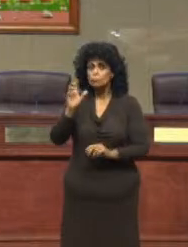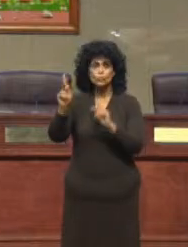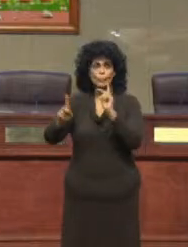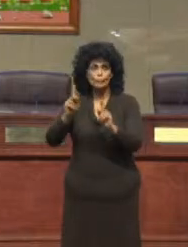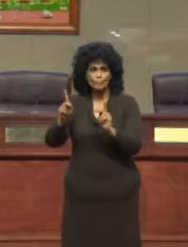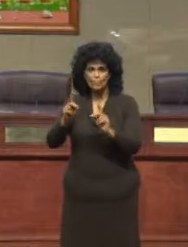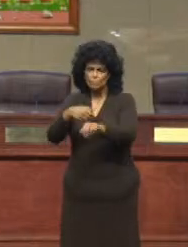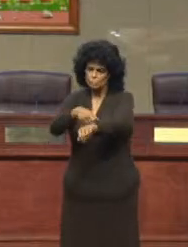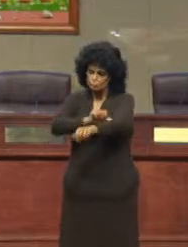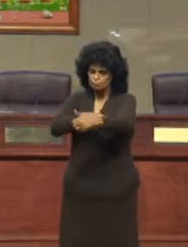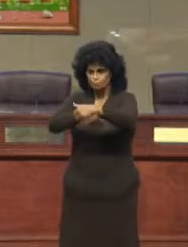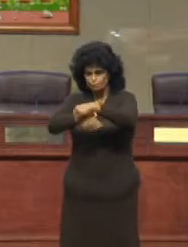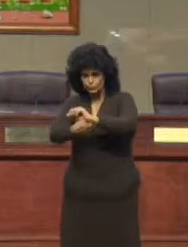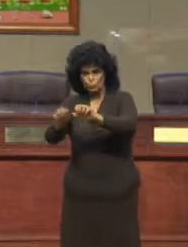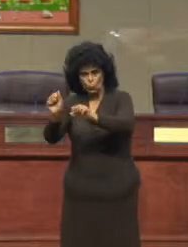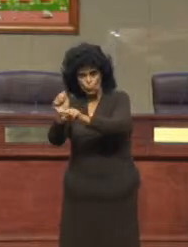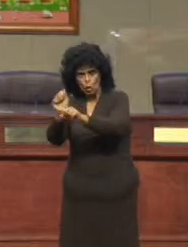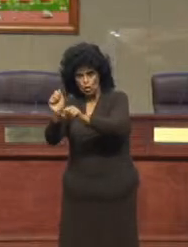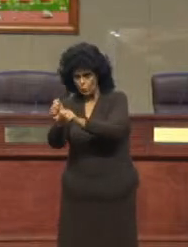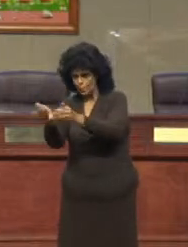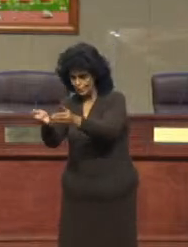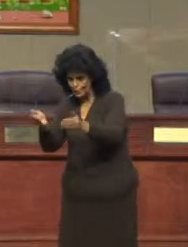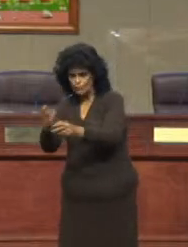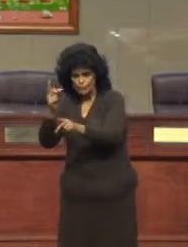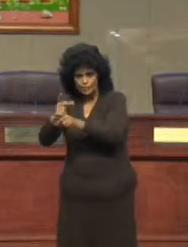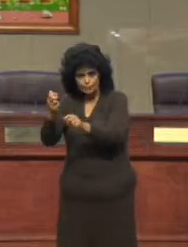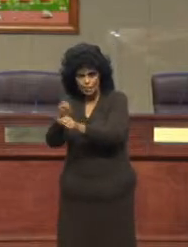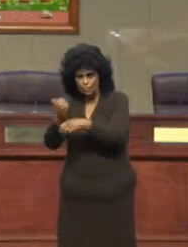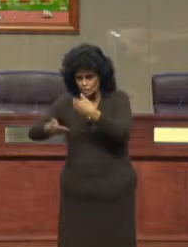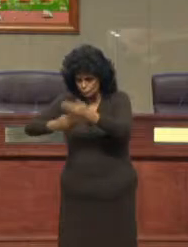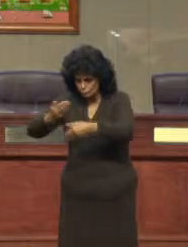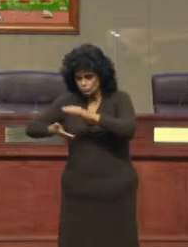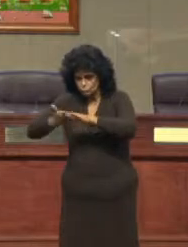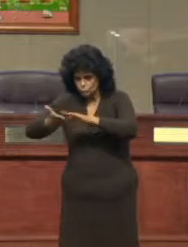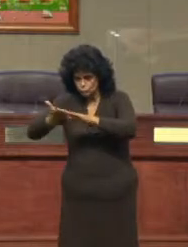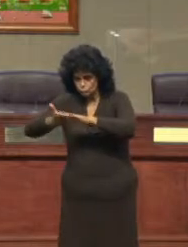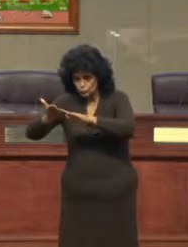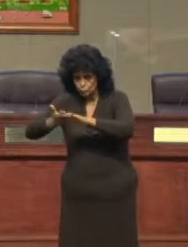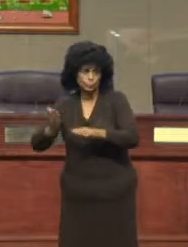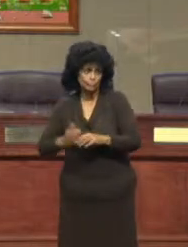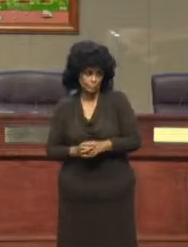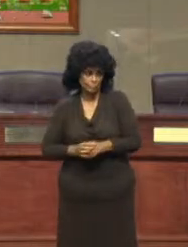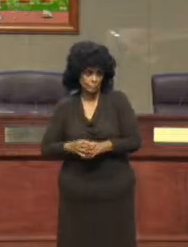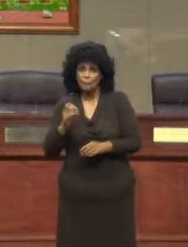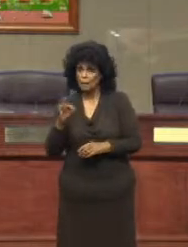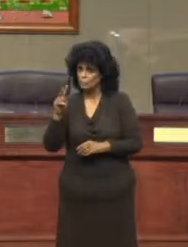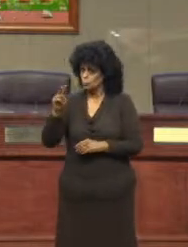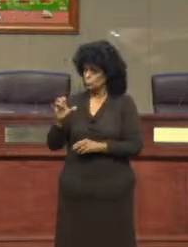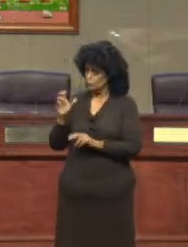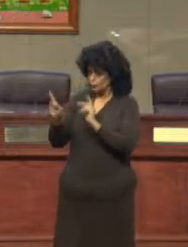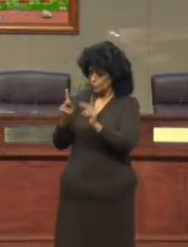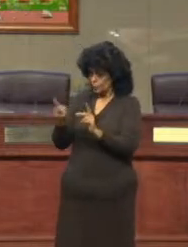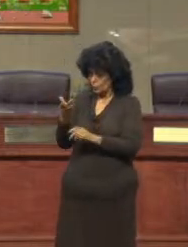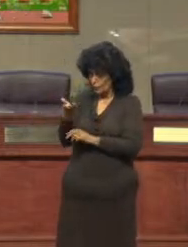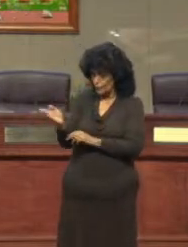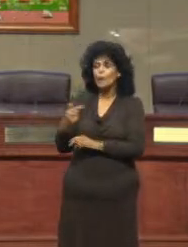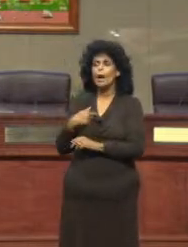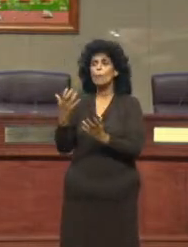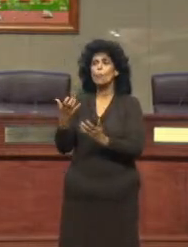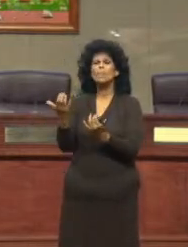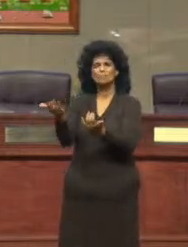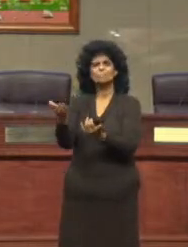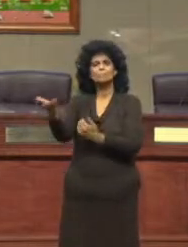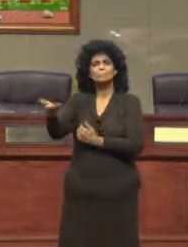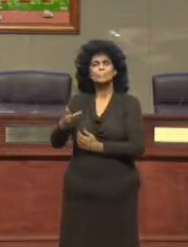running smoothly. I would like to recognize 7 of the men and women who led this Herculean